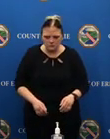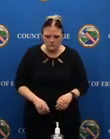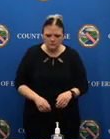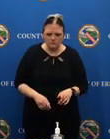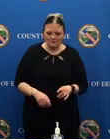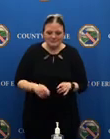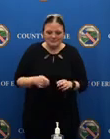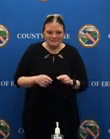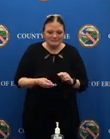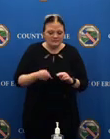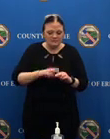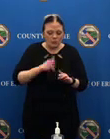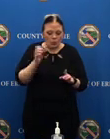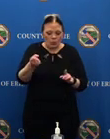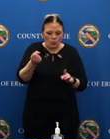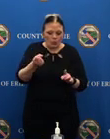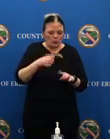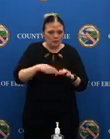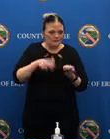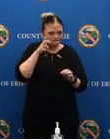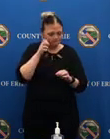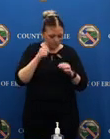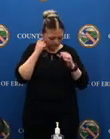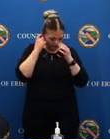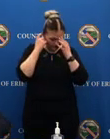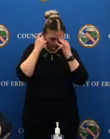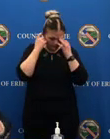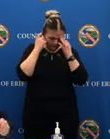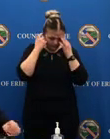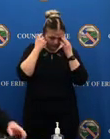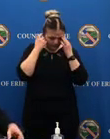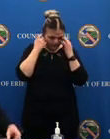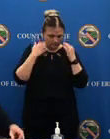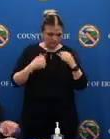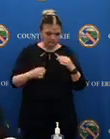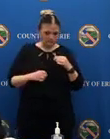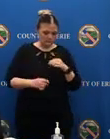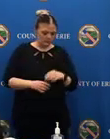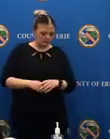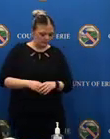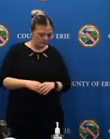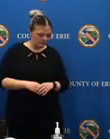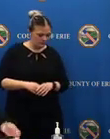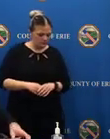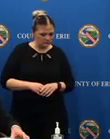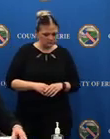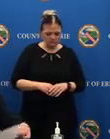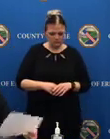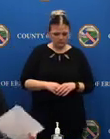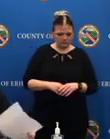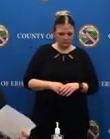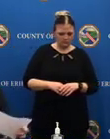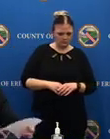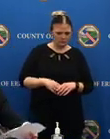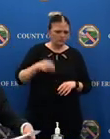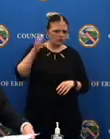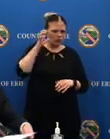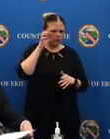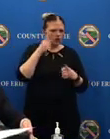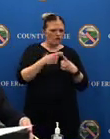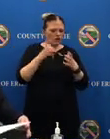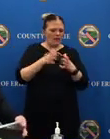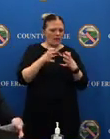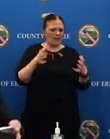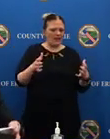Oop, let me increase this, Charlie. Hang on a second. Okay, go ahead. You know, we've heard from a lot of